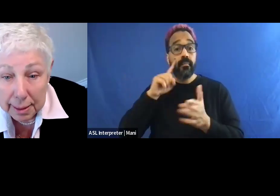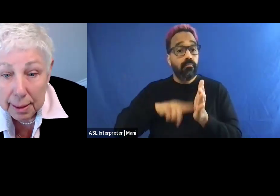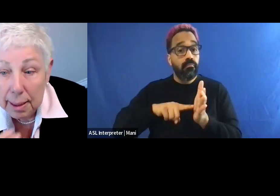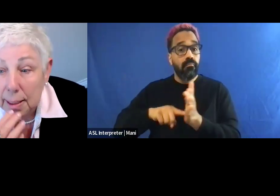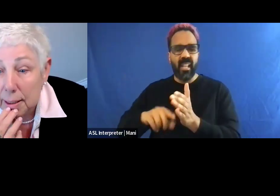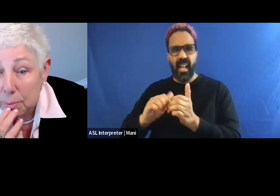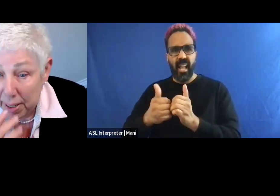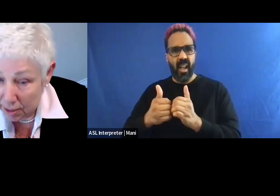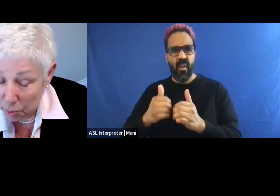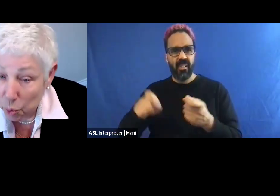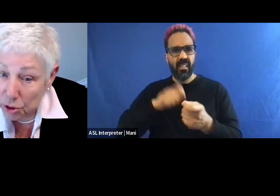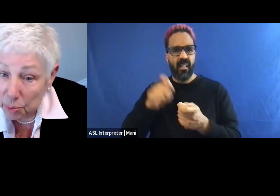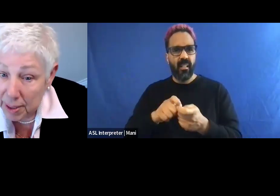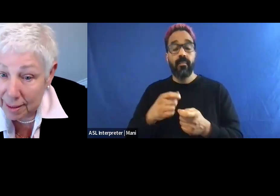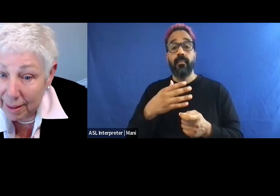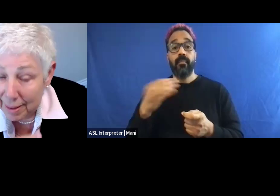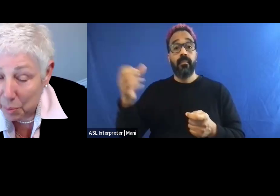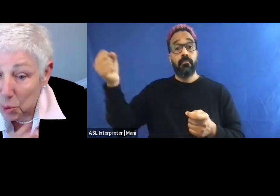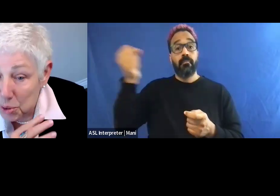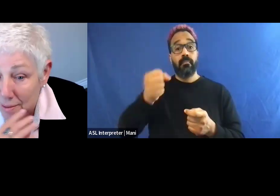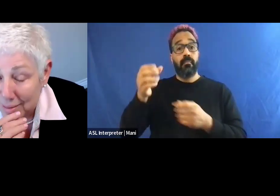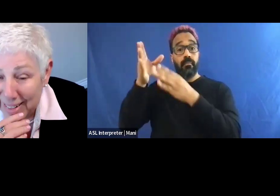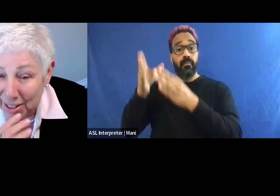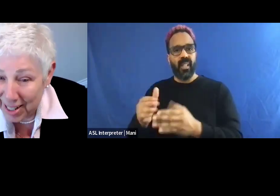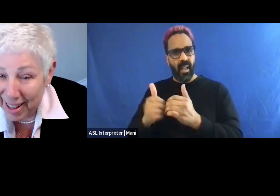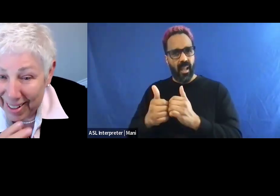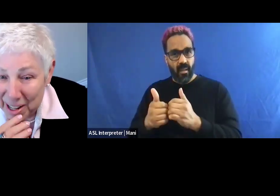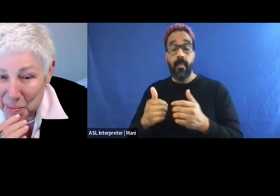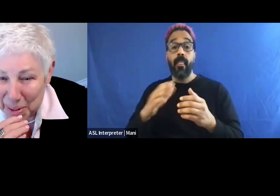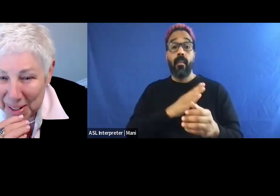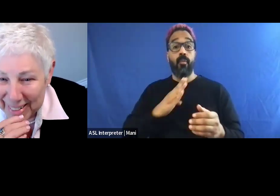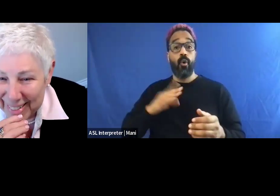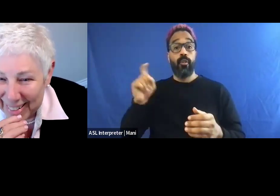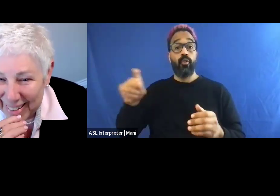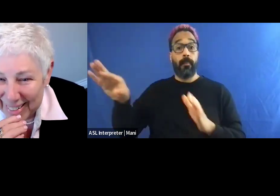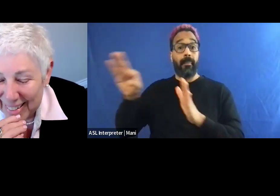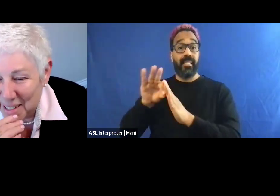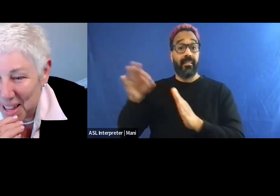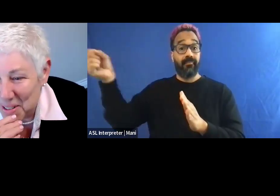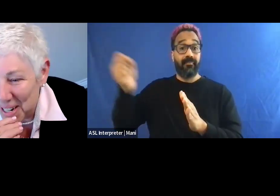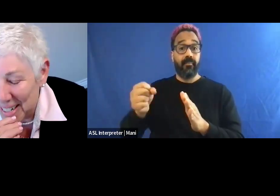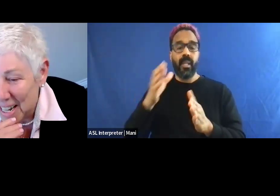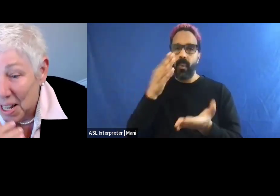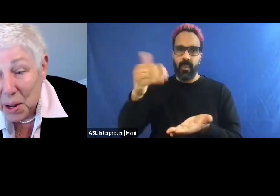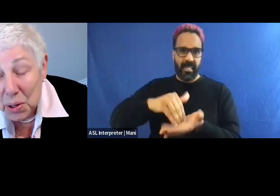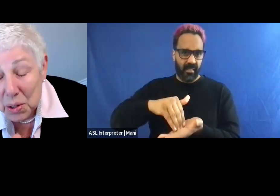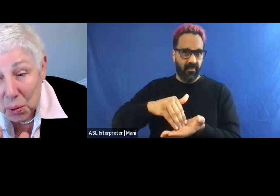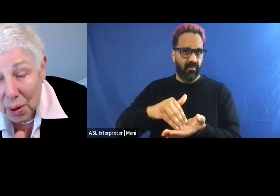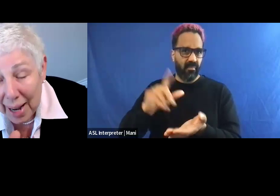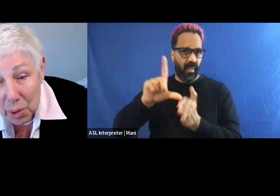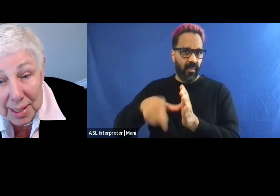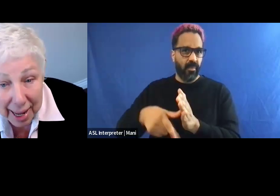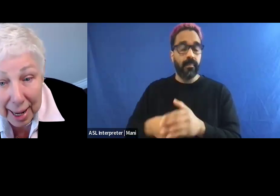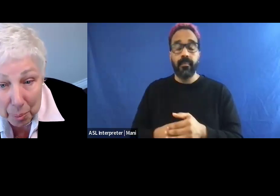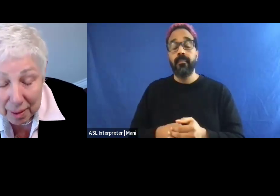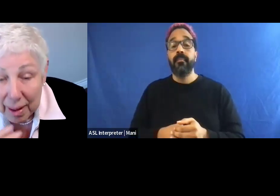selected? Because the board should be selecting that person. I'll say that again, but I'll keep that in mind. So